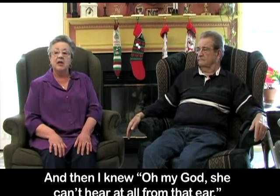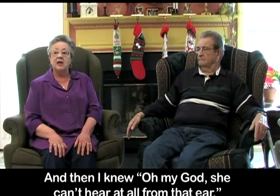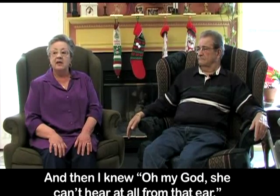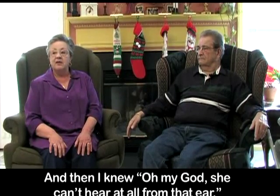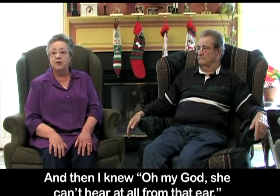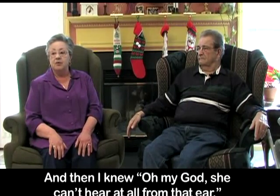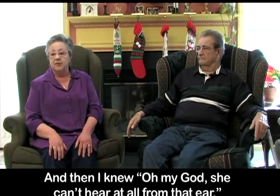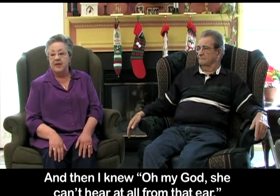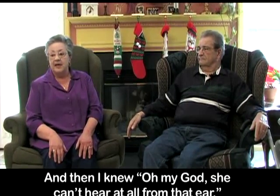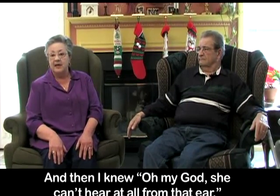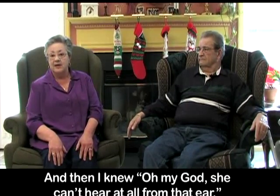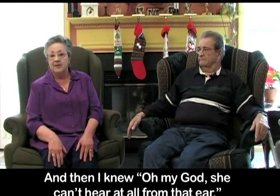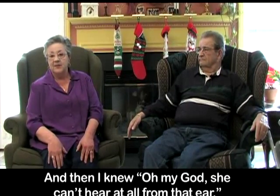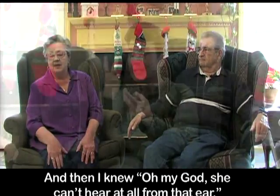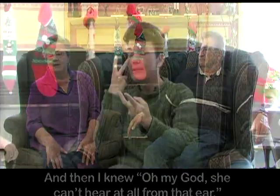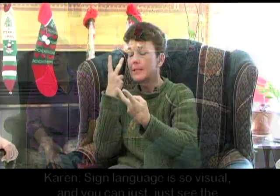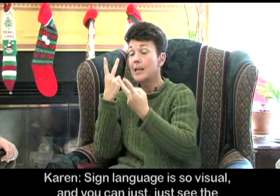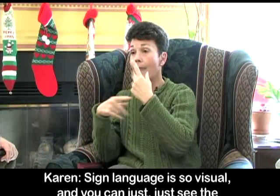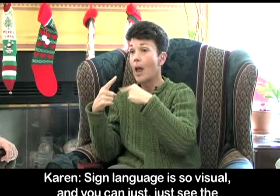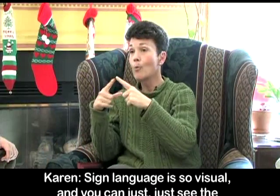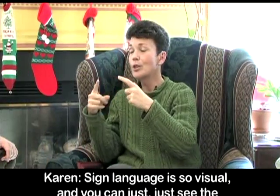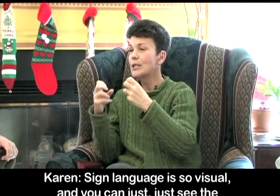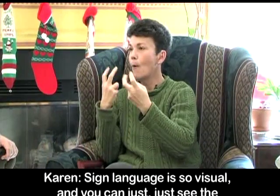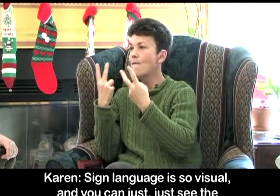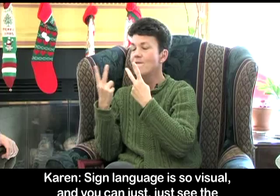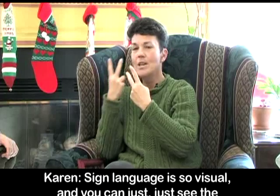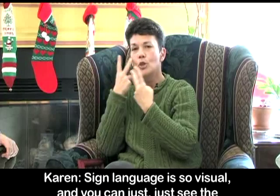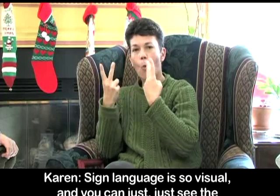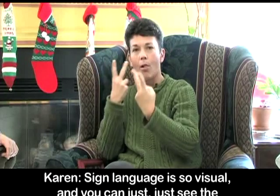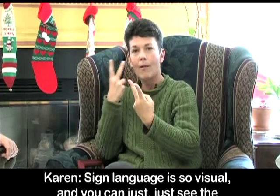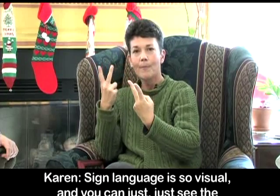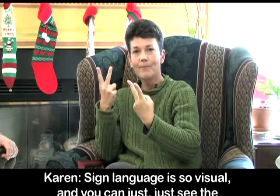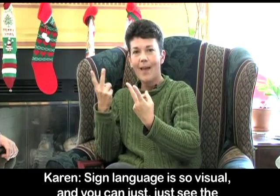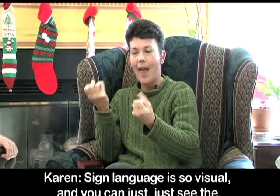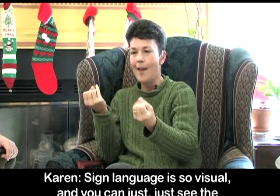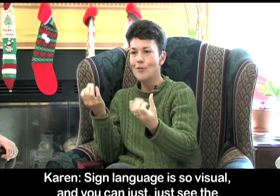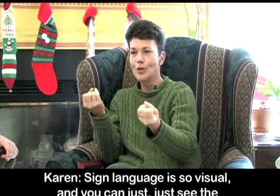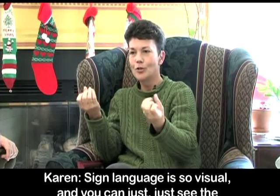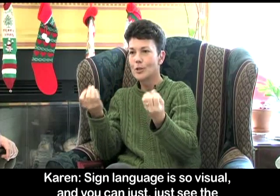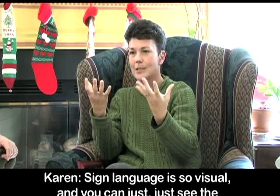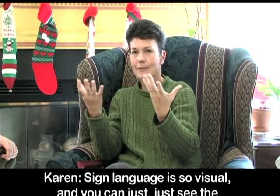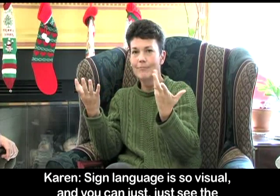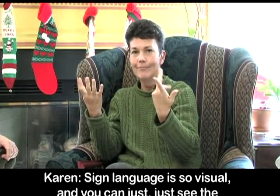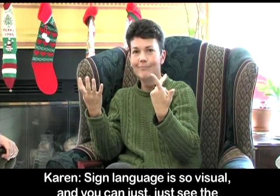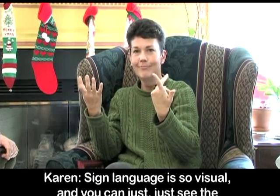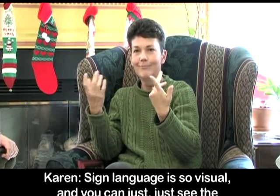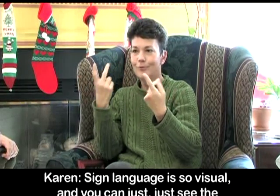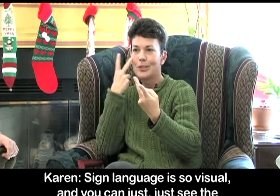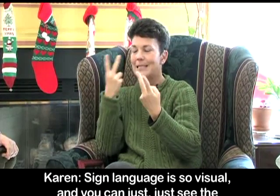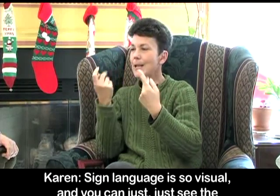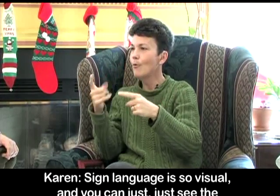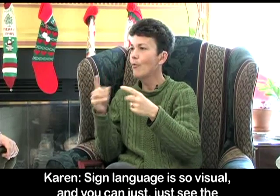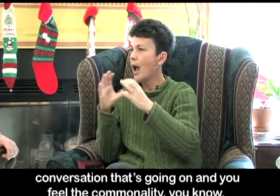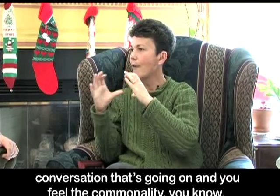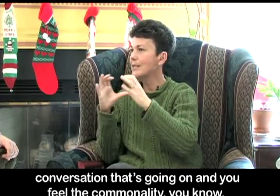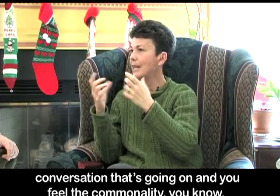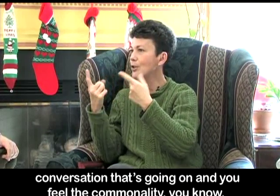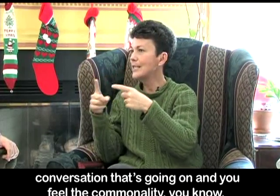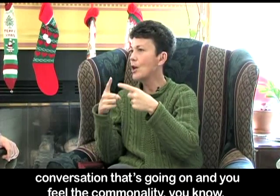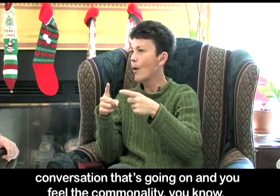hear at all from that ear. Sign language is so visual, and you can just see what the conversation that's going